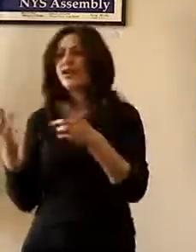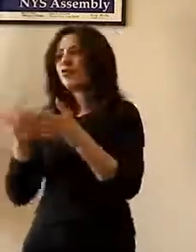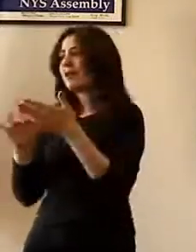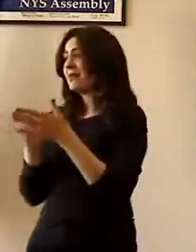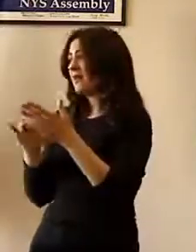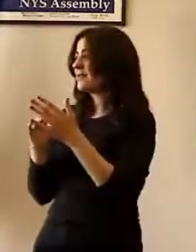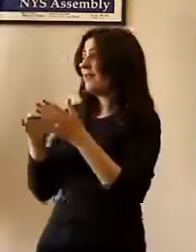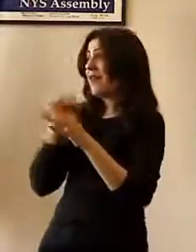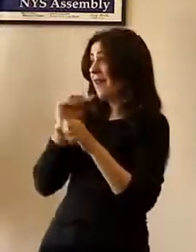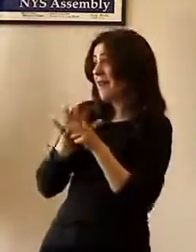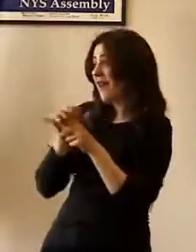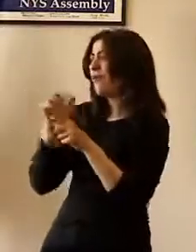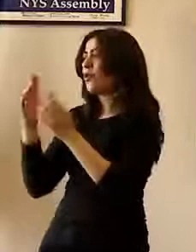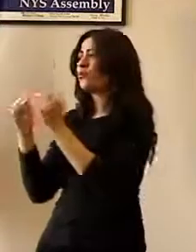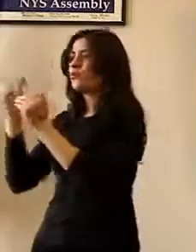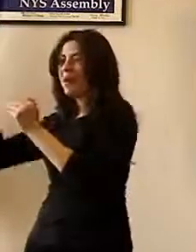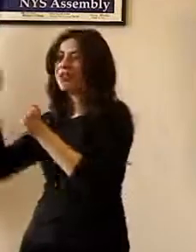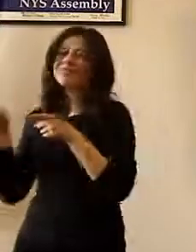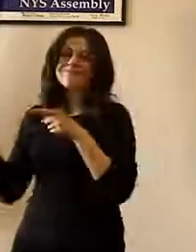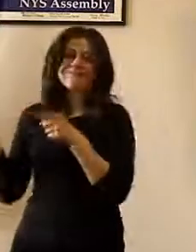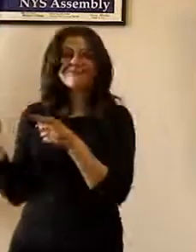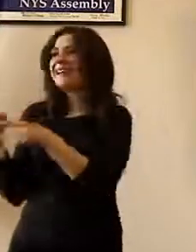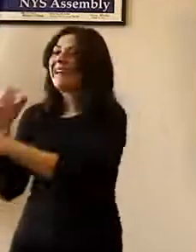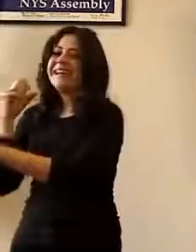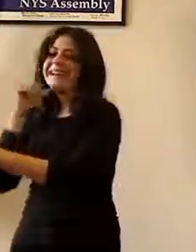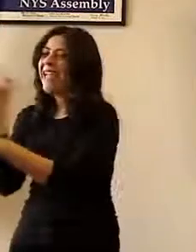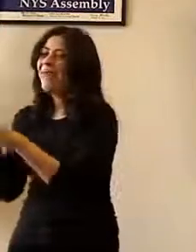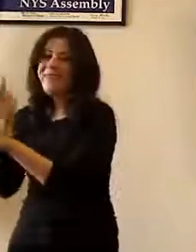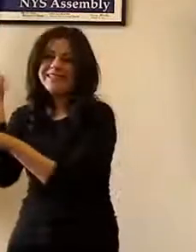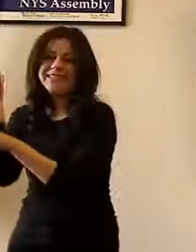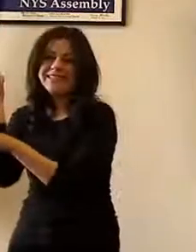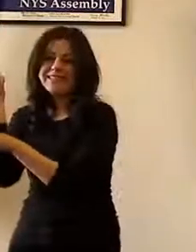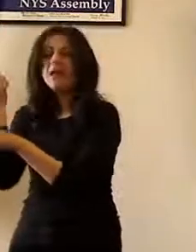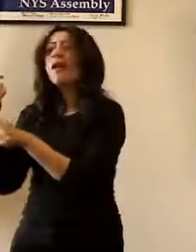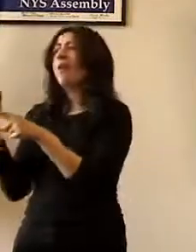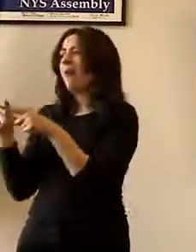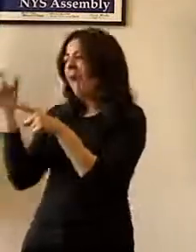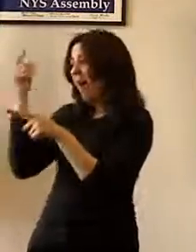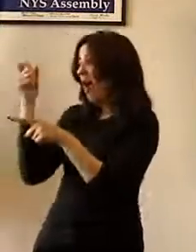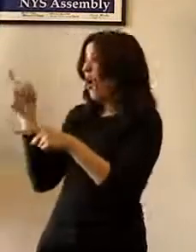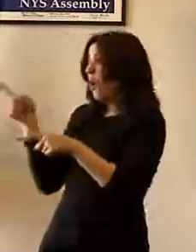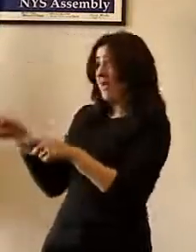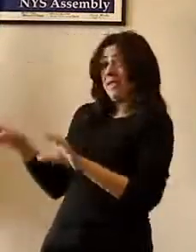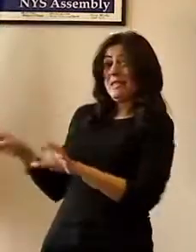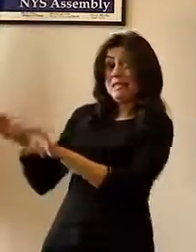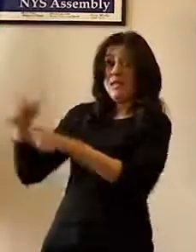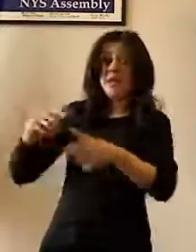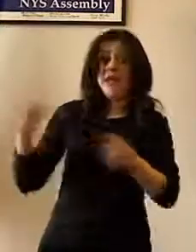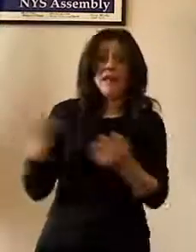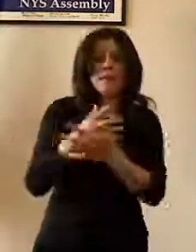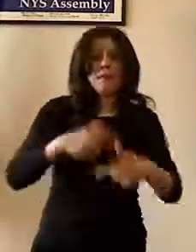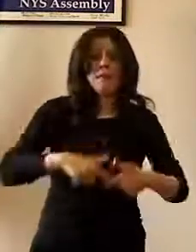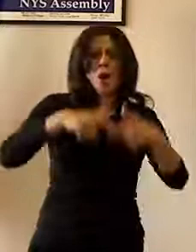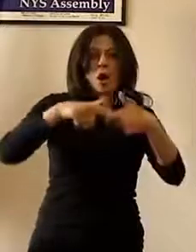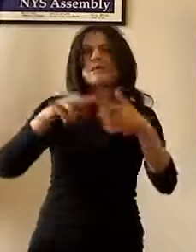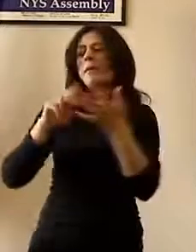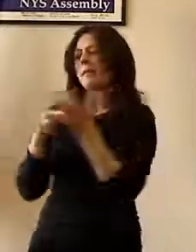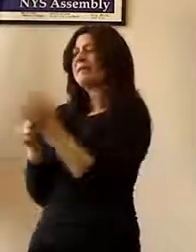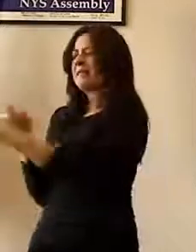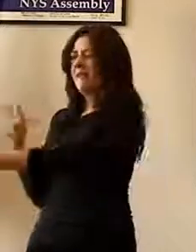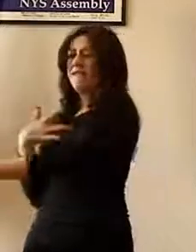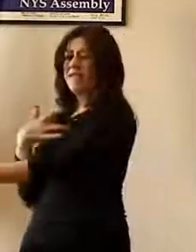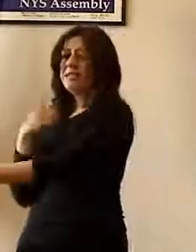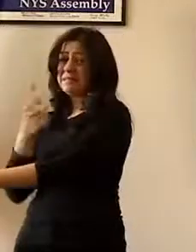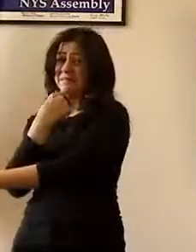here, but it does suggest, as you've said, Dr. V, that they're taking they take these things seriously. They saw